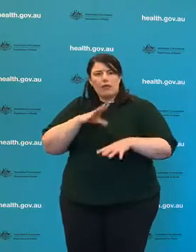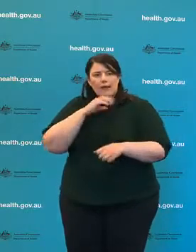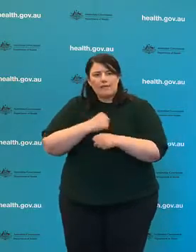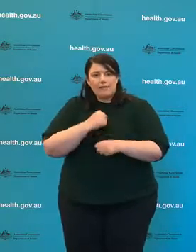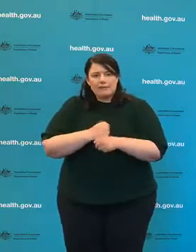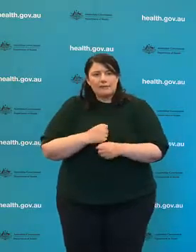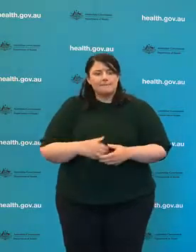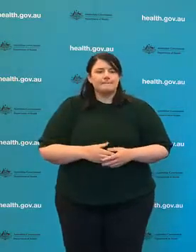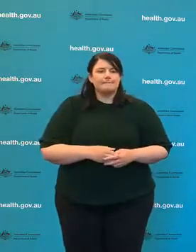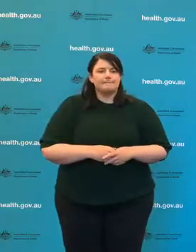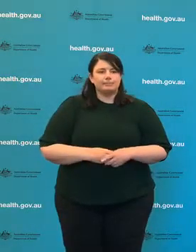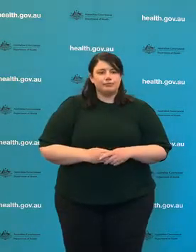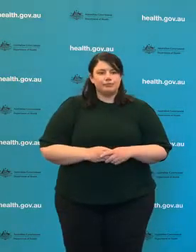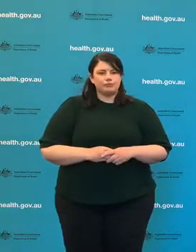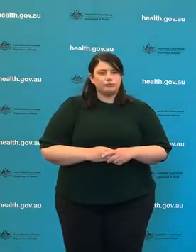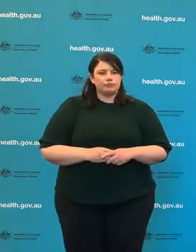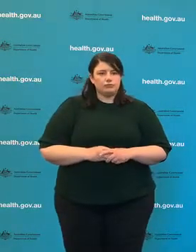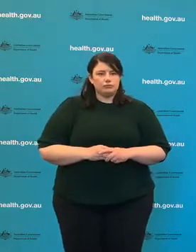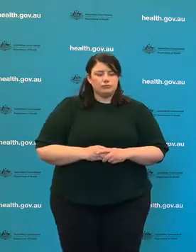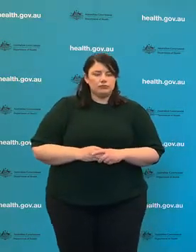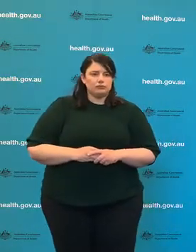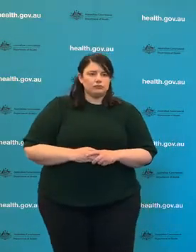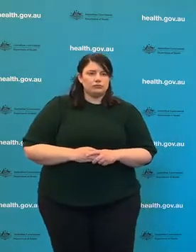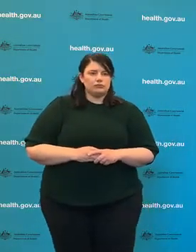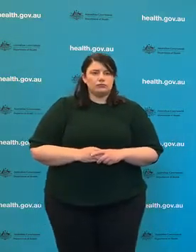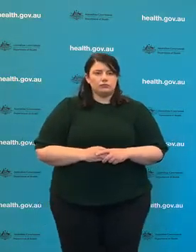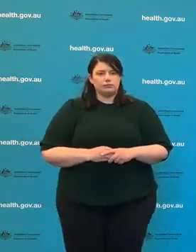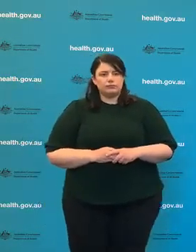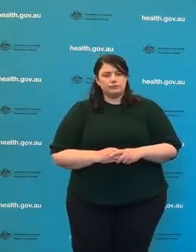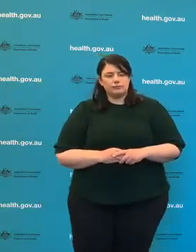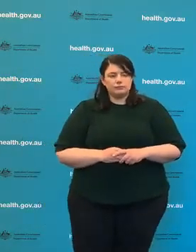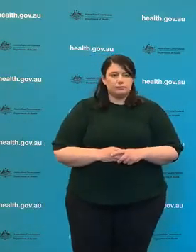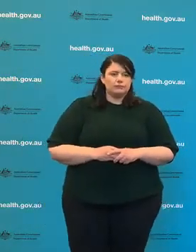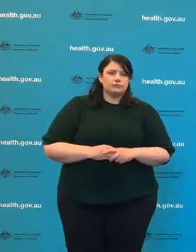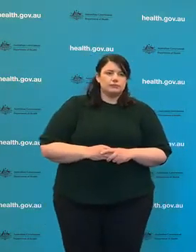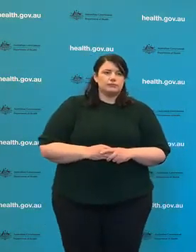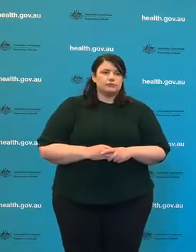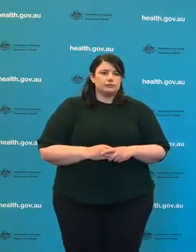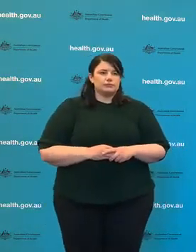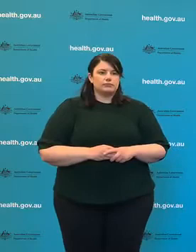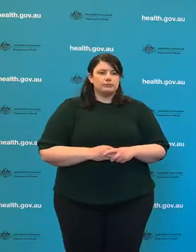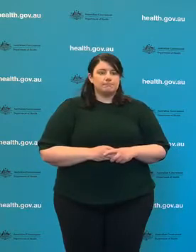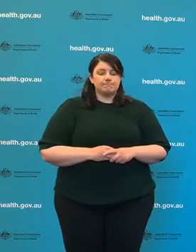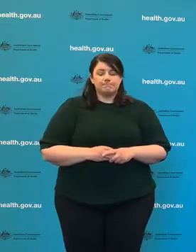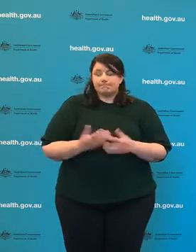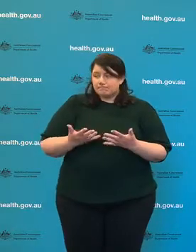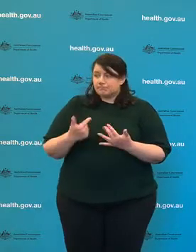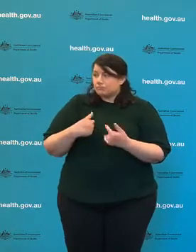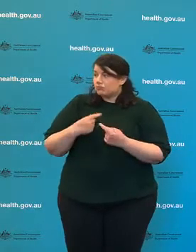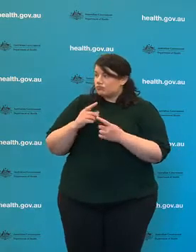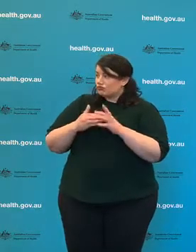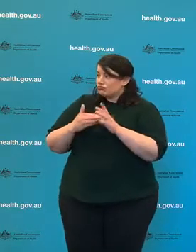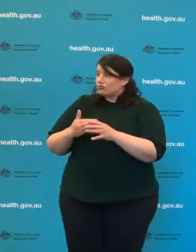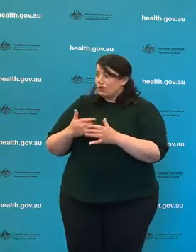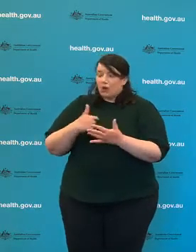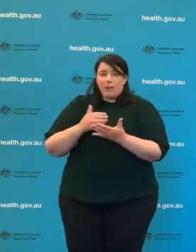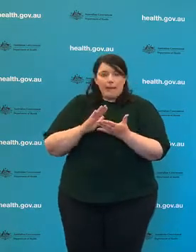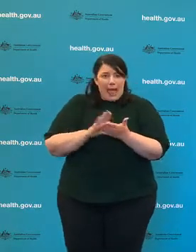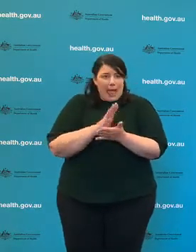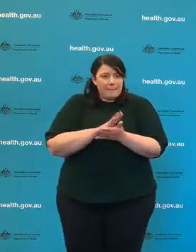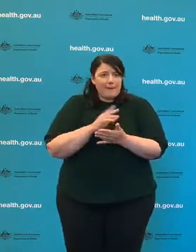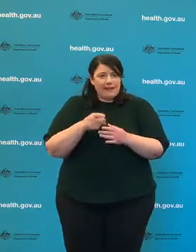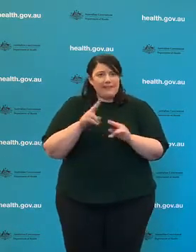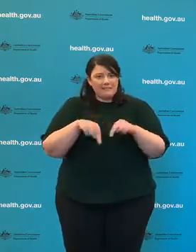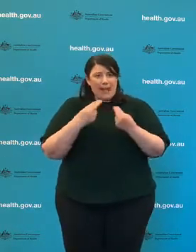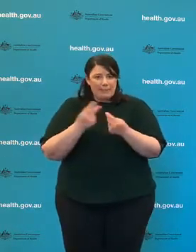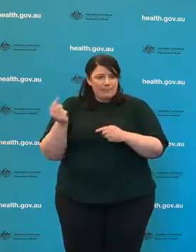thing to be said is I'm very glad that families are finding voice. They should. It's an